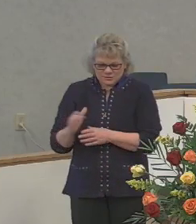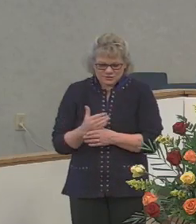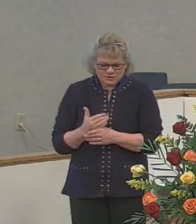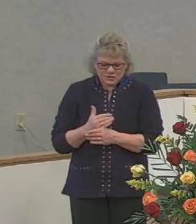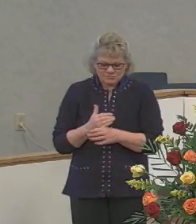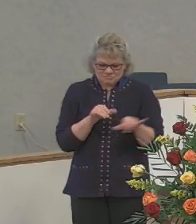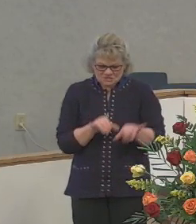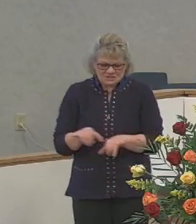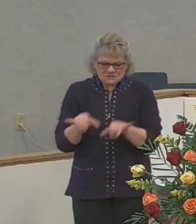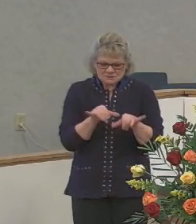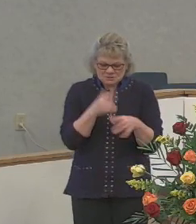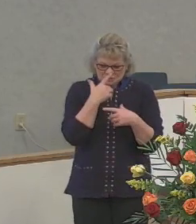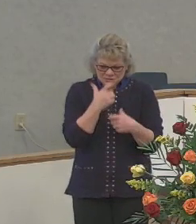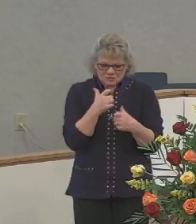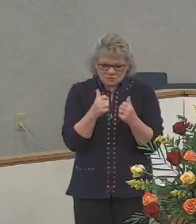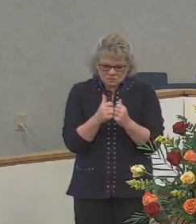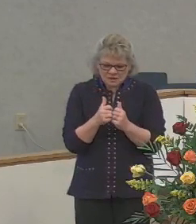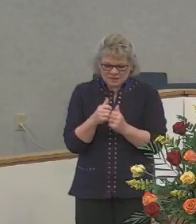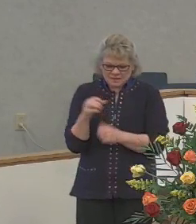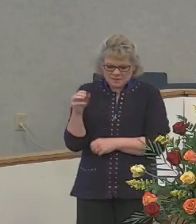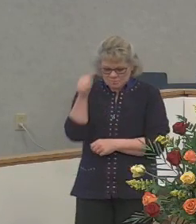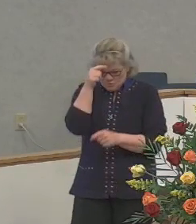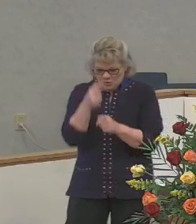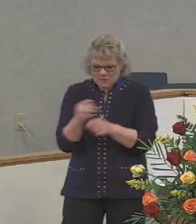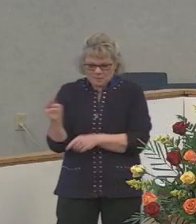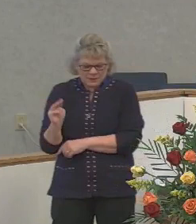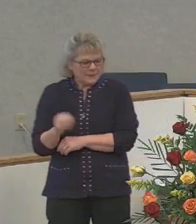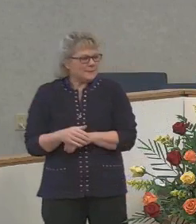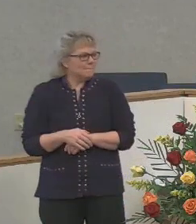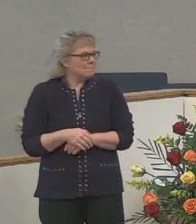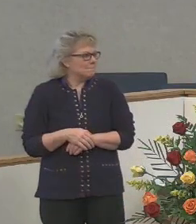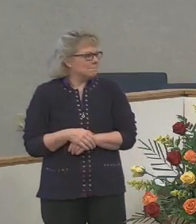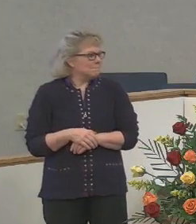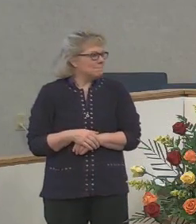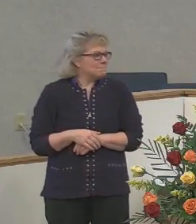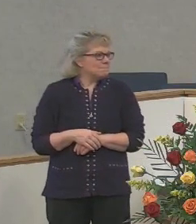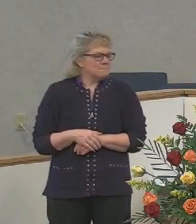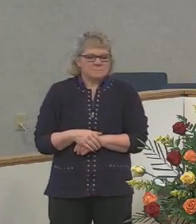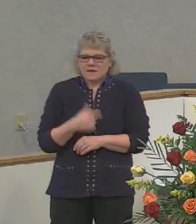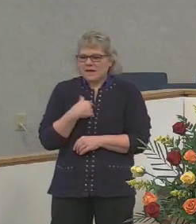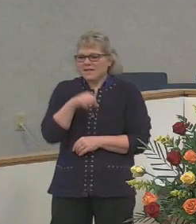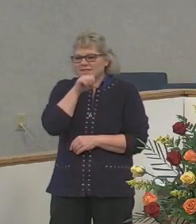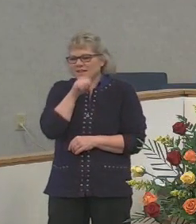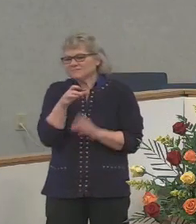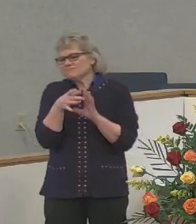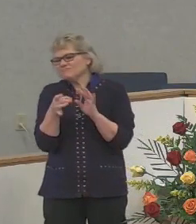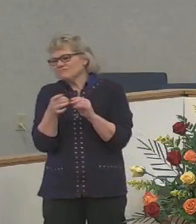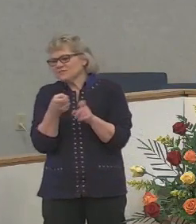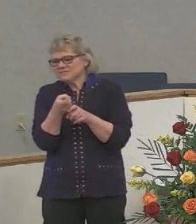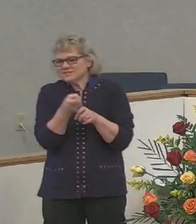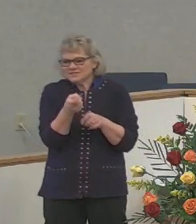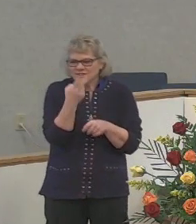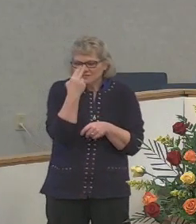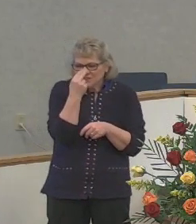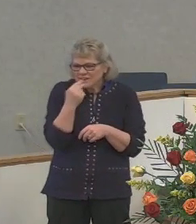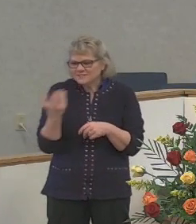interest with Brother Marion. I love to tell jokes. I love to have